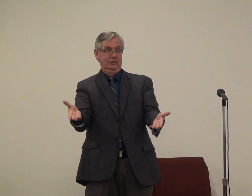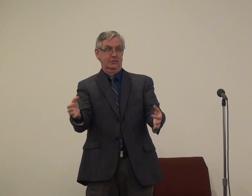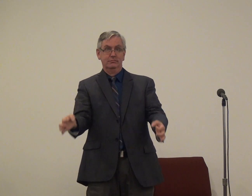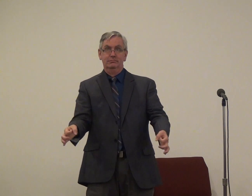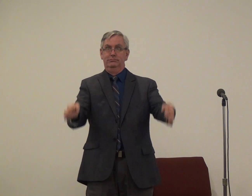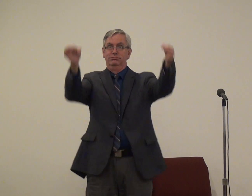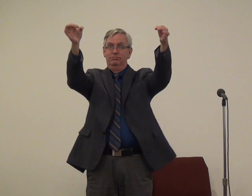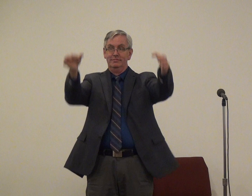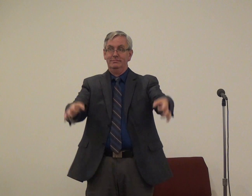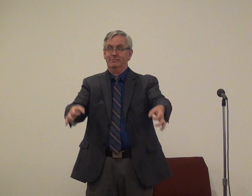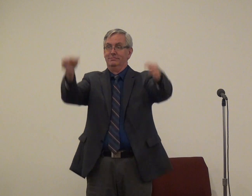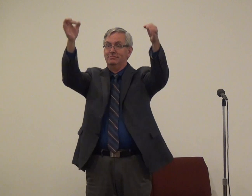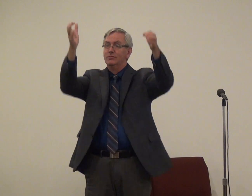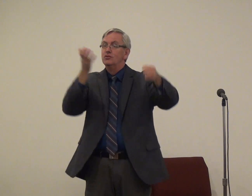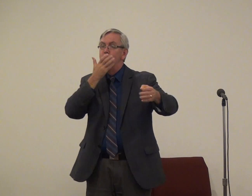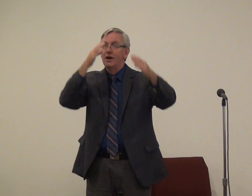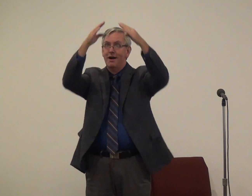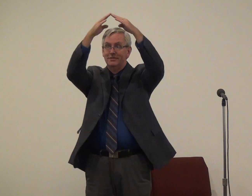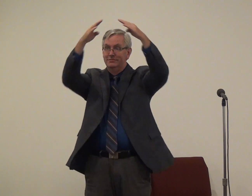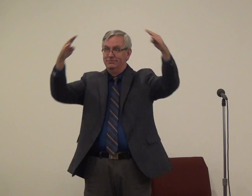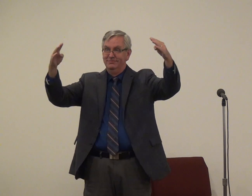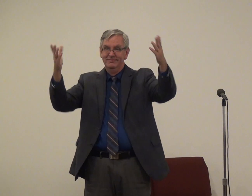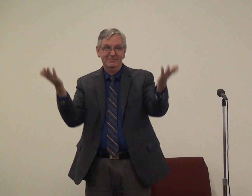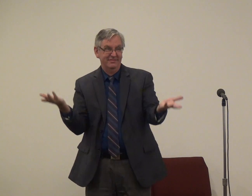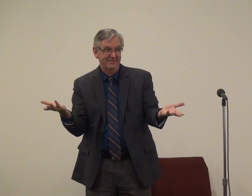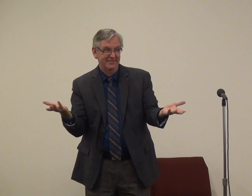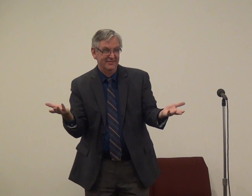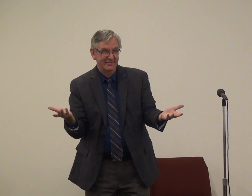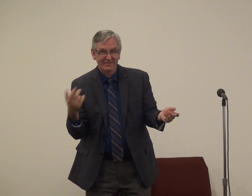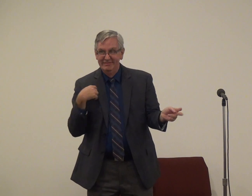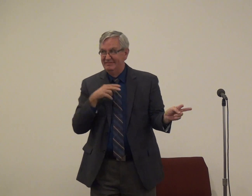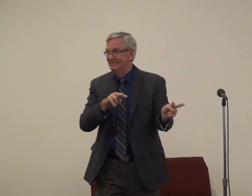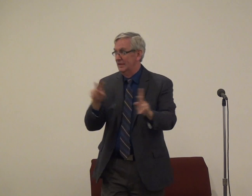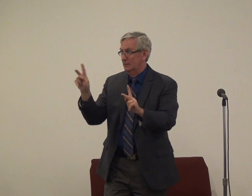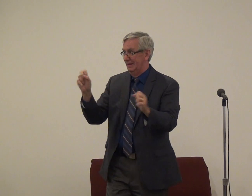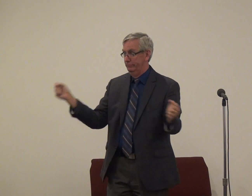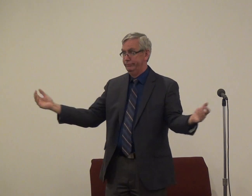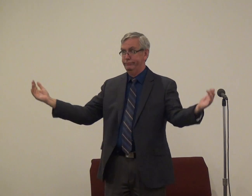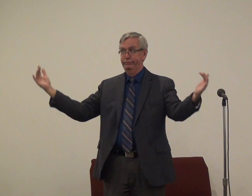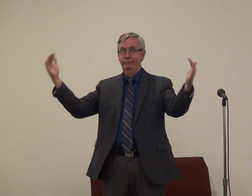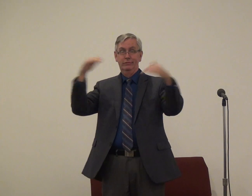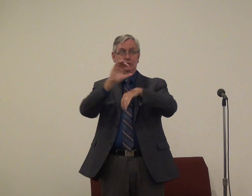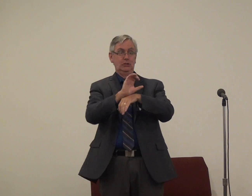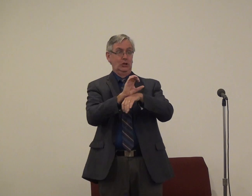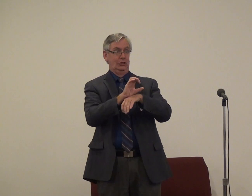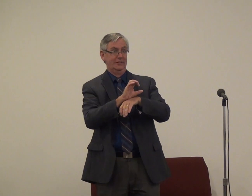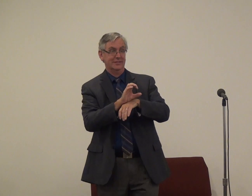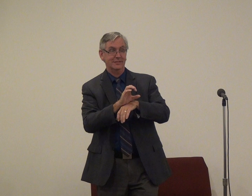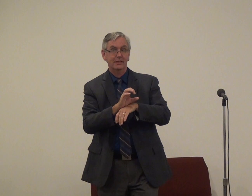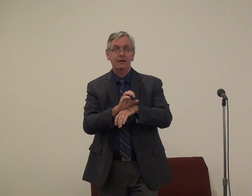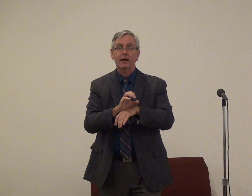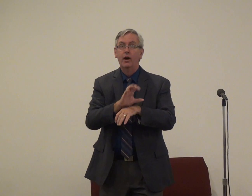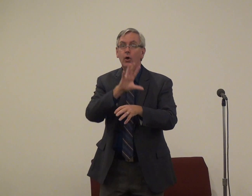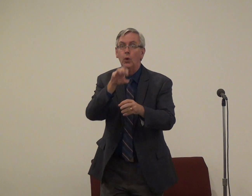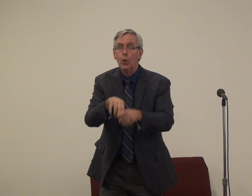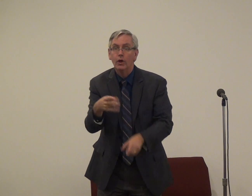rocks to get to church. And church was a pole barn and a clearing with a thatched roof on it. And everybody